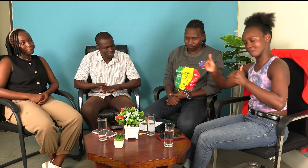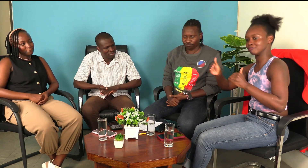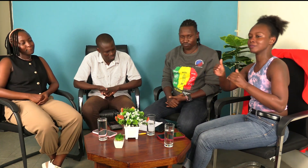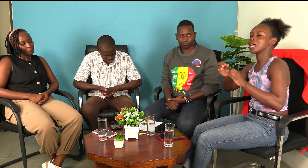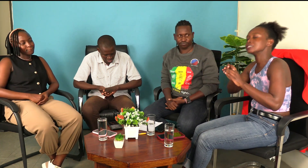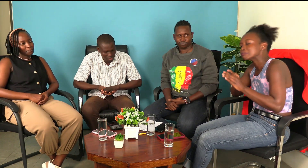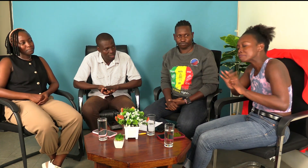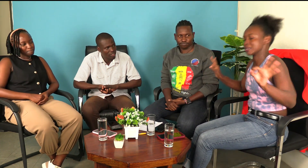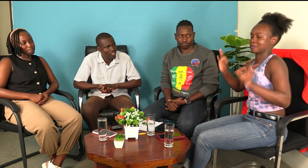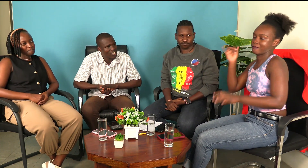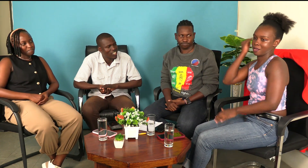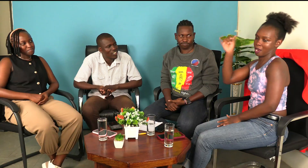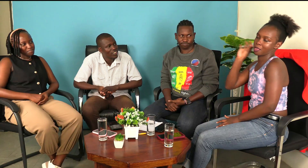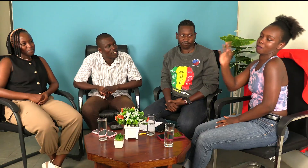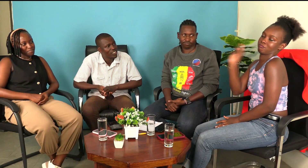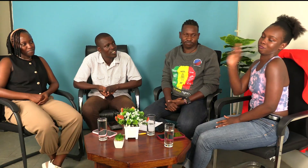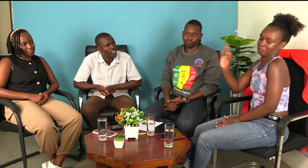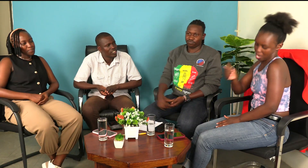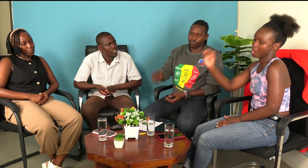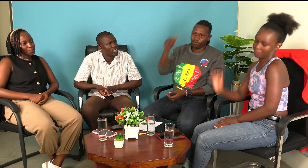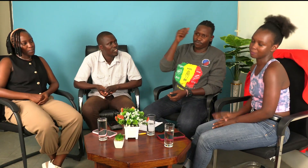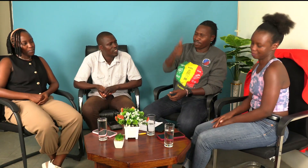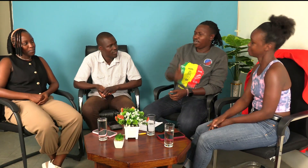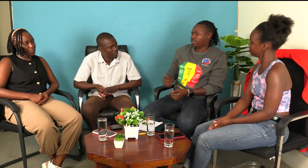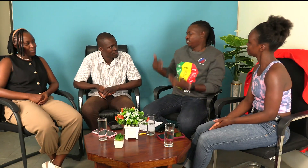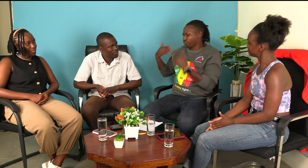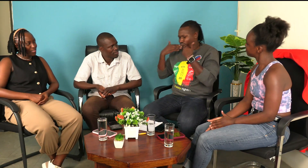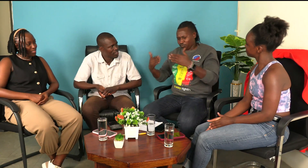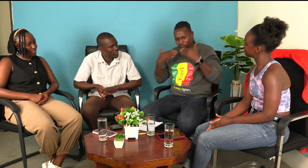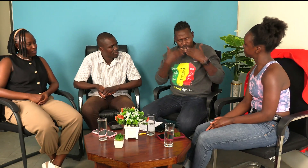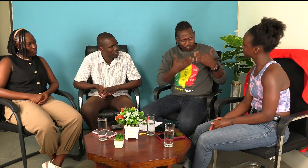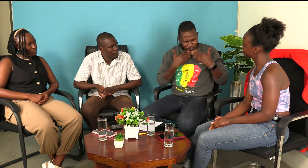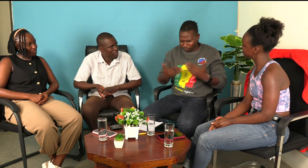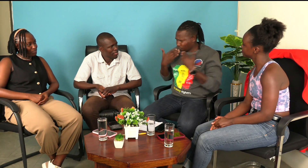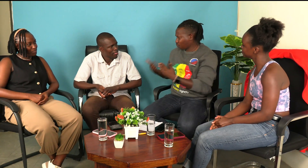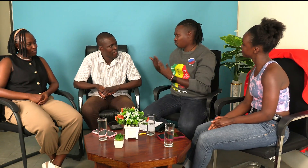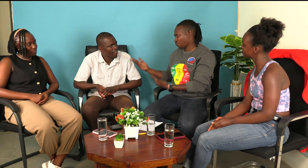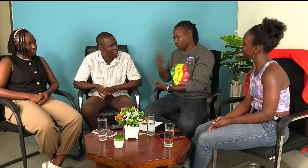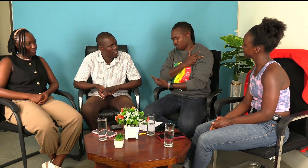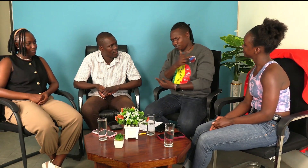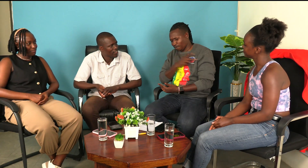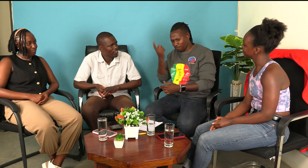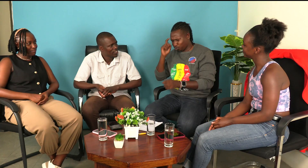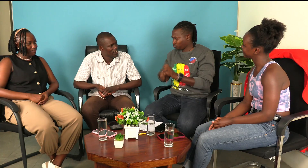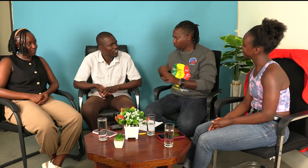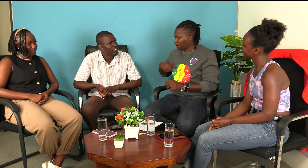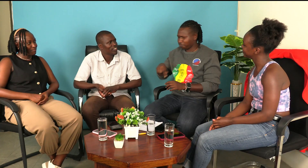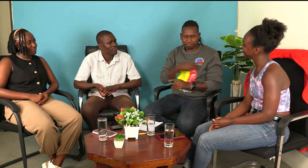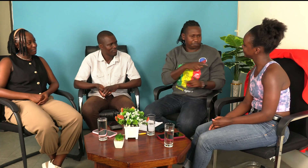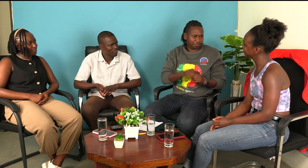need to improve moving forward, and we'll be able to adjust. We will like that. Great. Thank you,